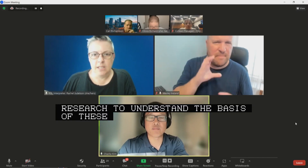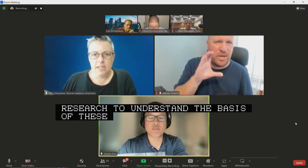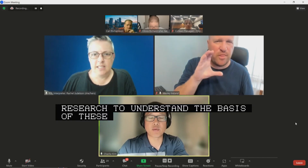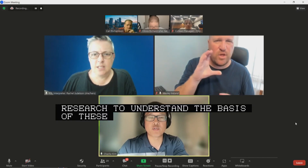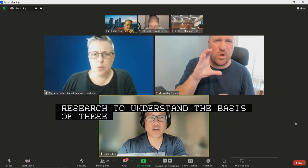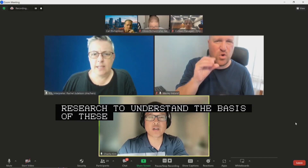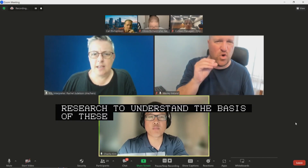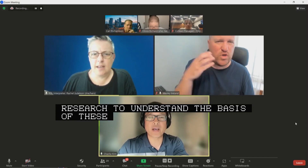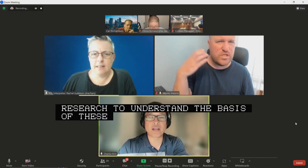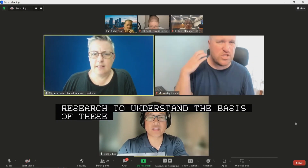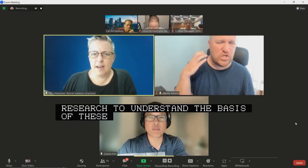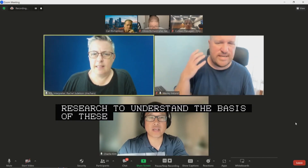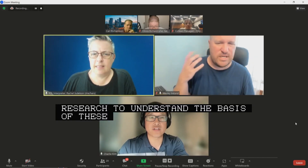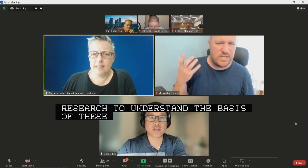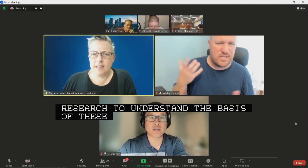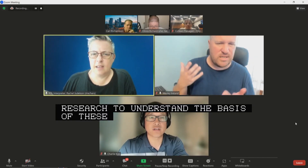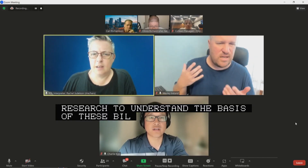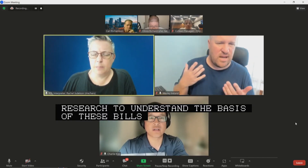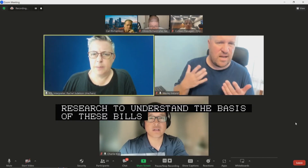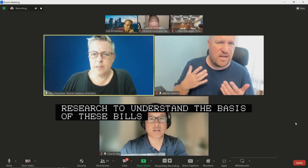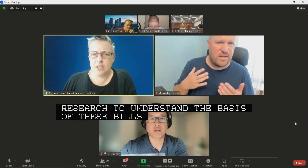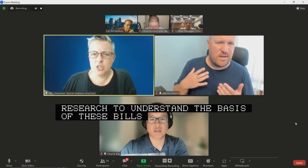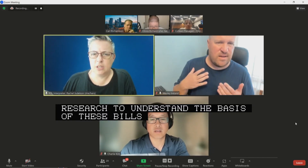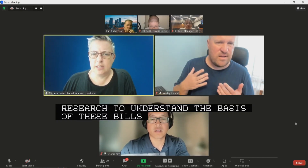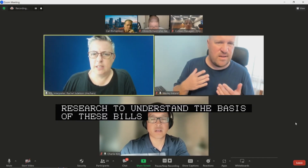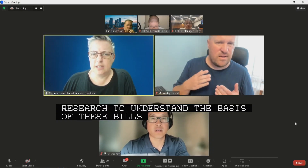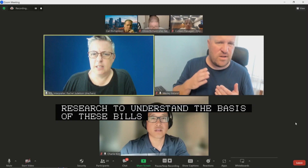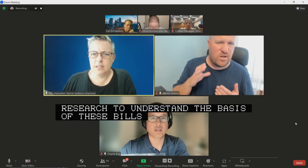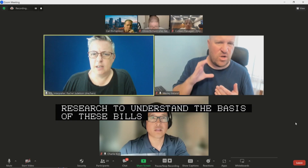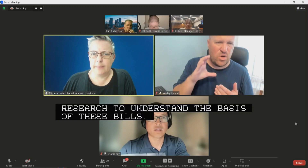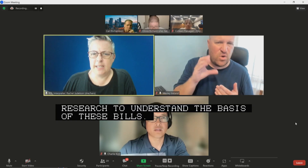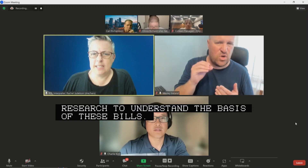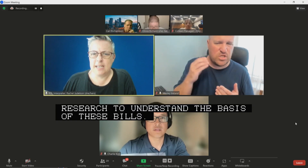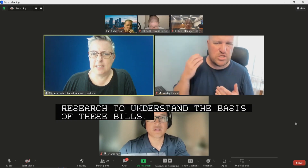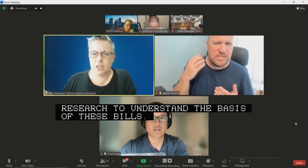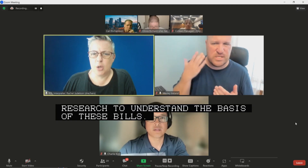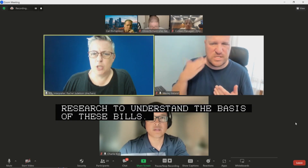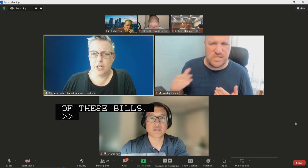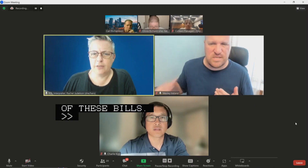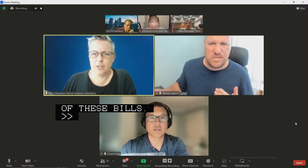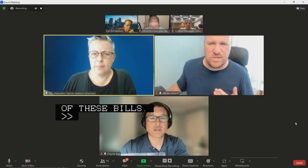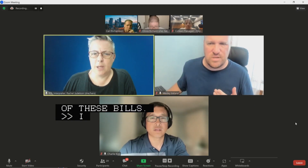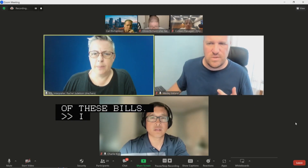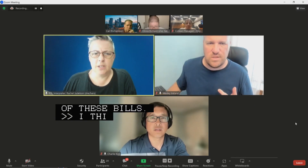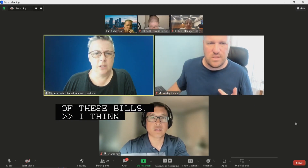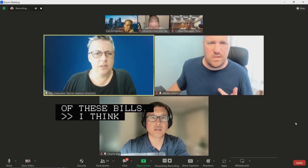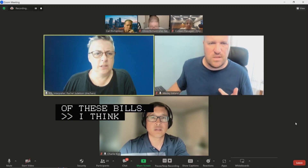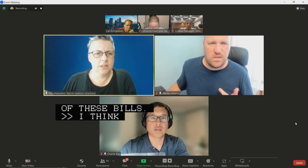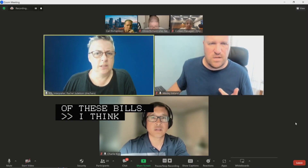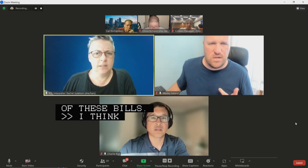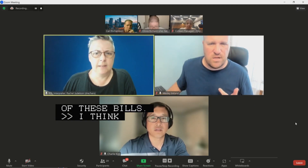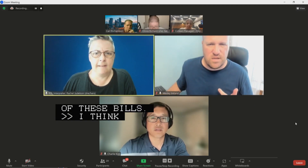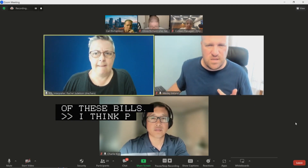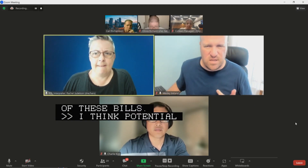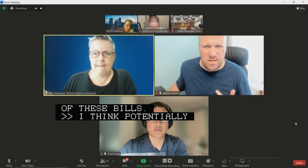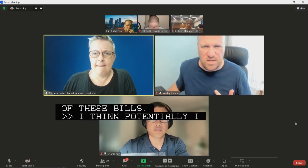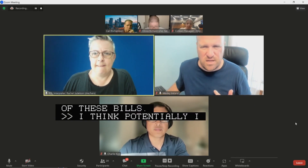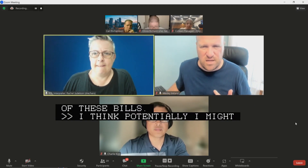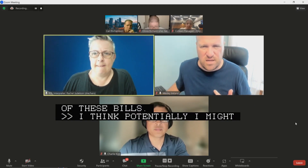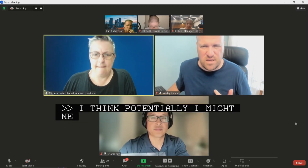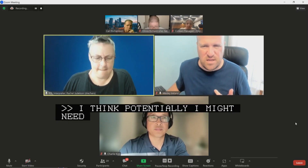But I'm Mrs. trying West, to go. I think potentially I might need to ask the co-chair for some help here.